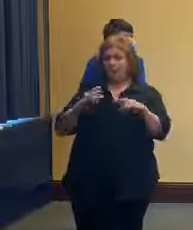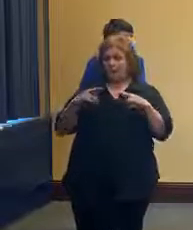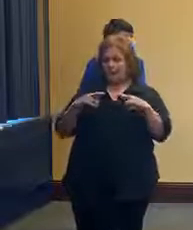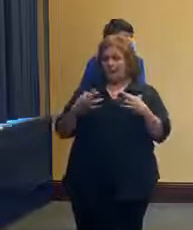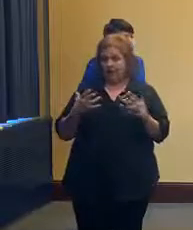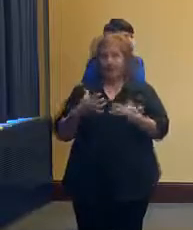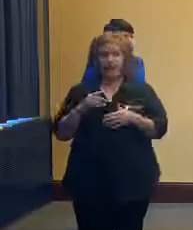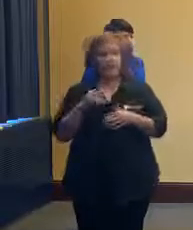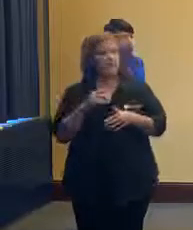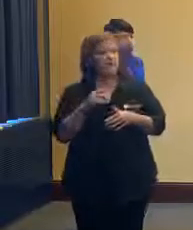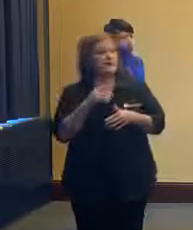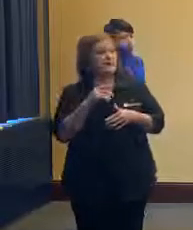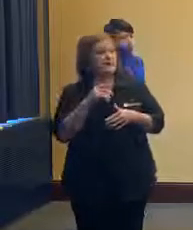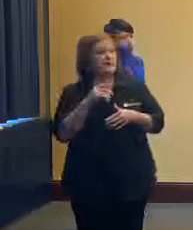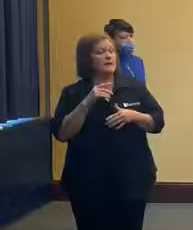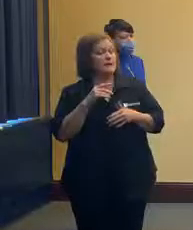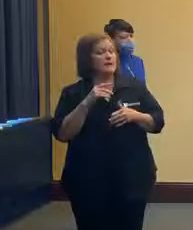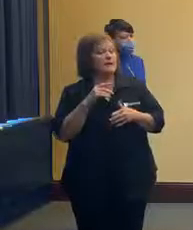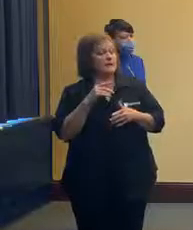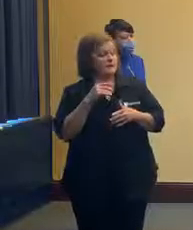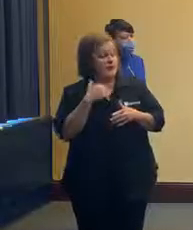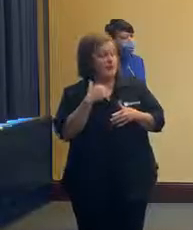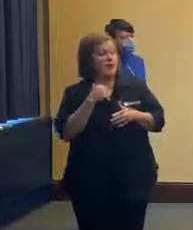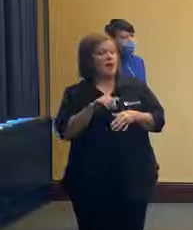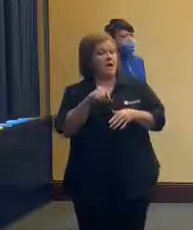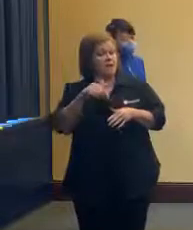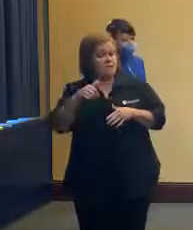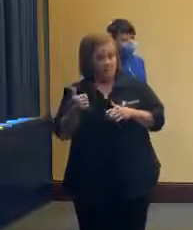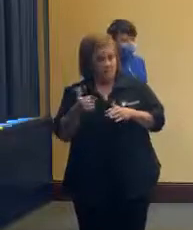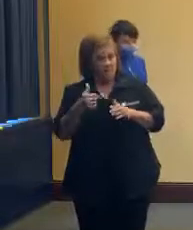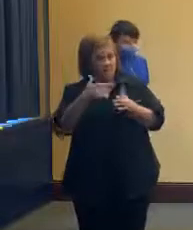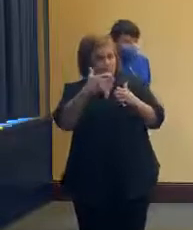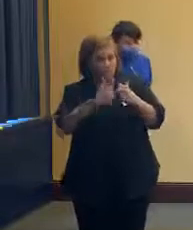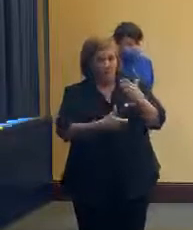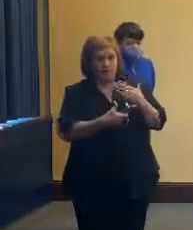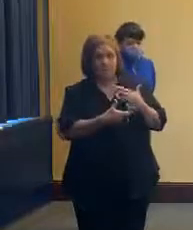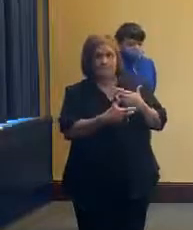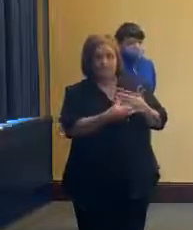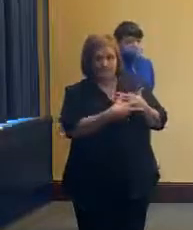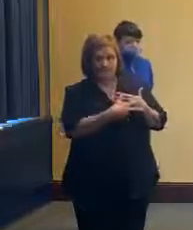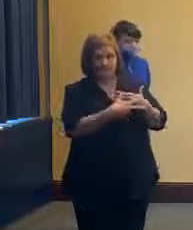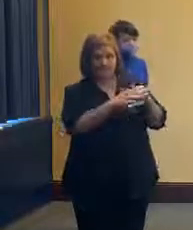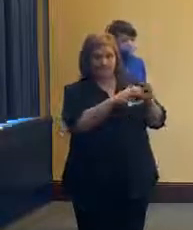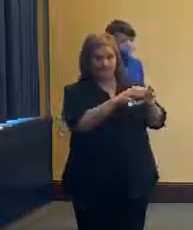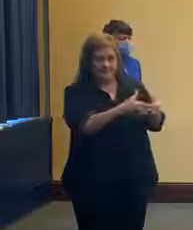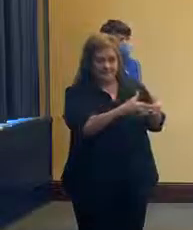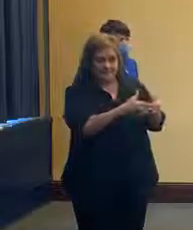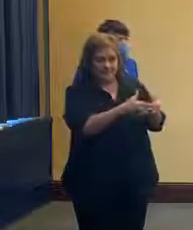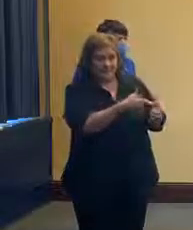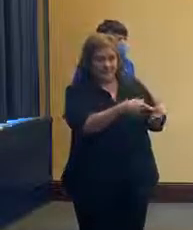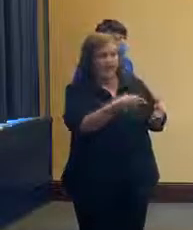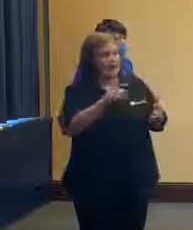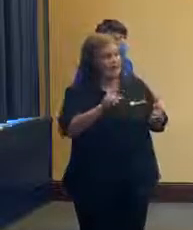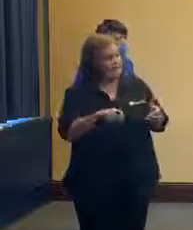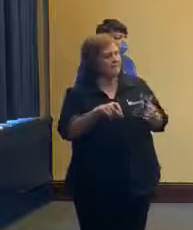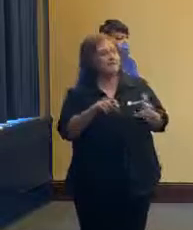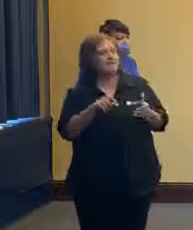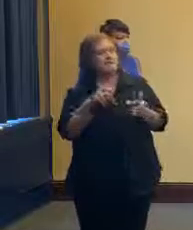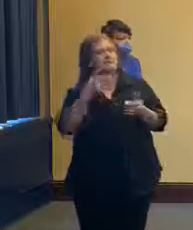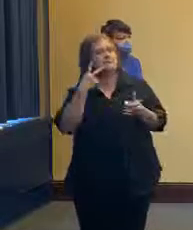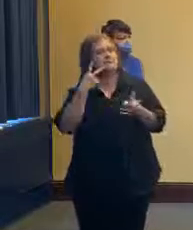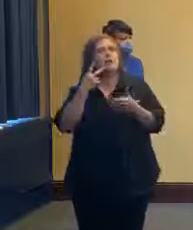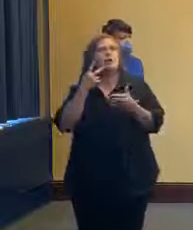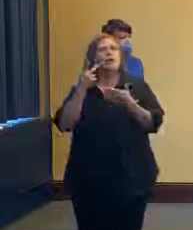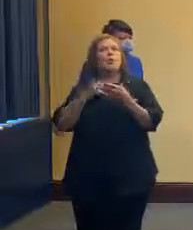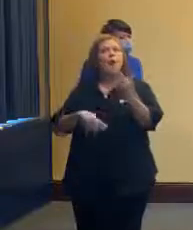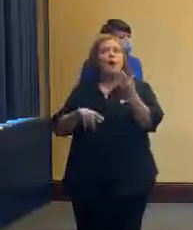As we look at the early retirement discussion, there's another cost to that. In complete thoughtfulness and totality, we have to look at the cash out of some